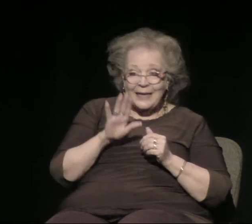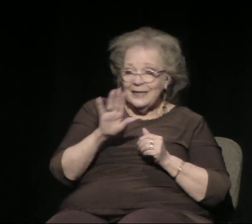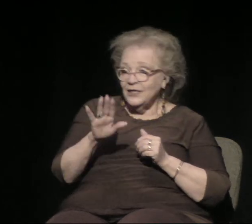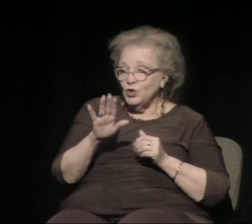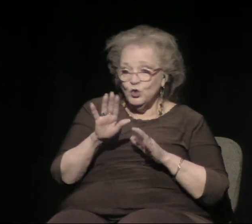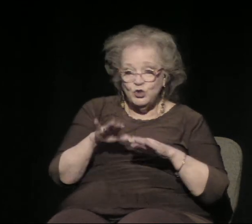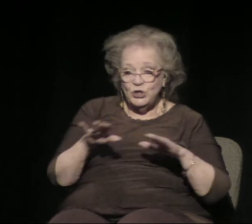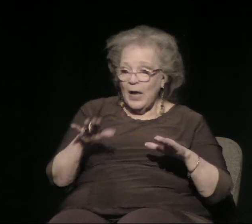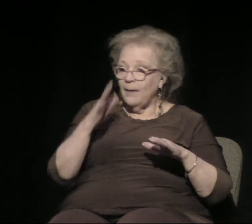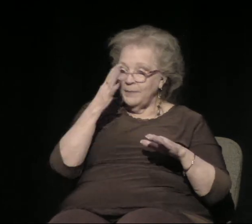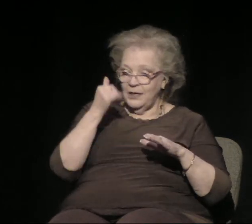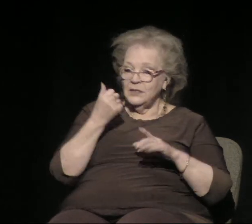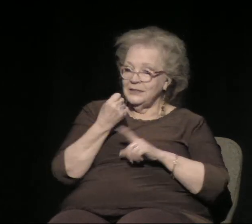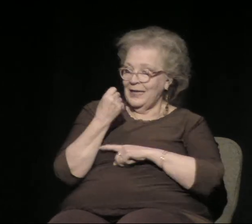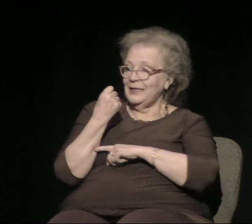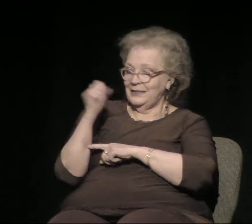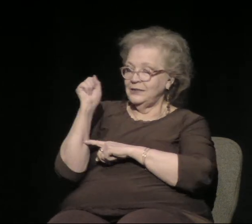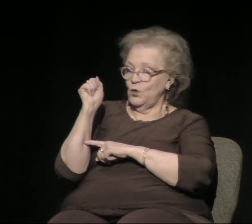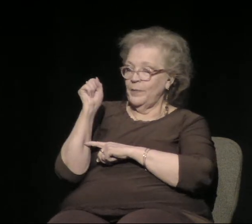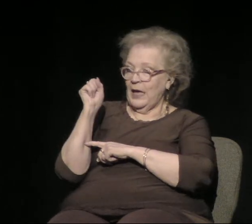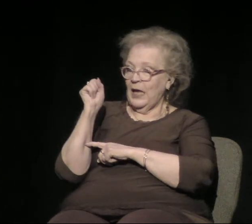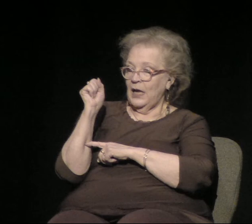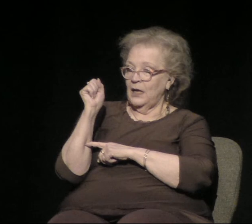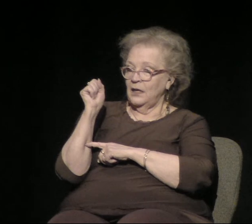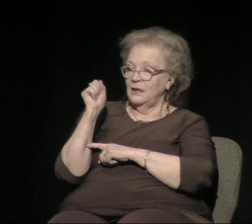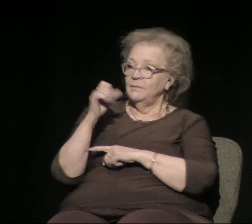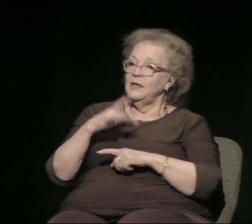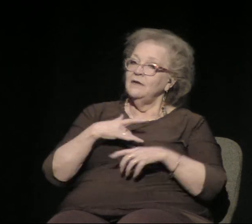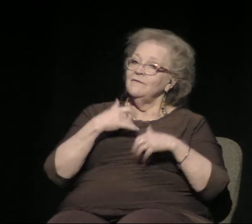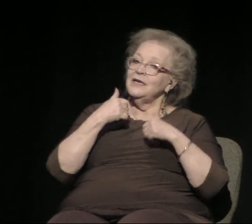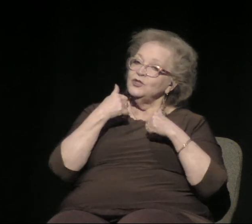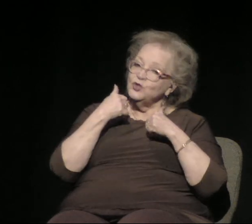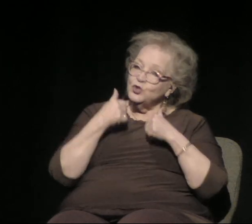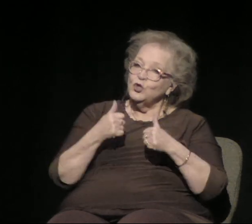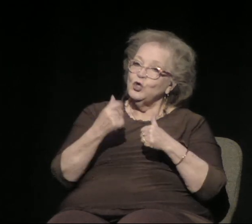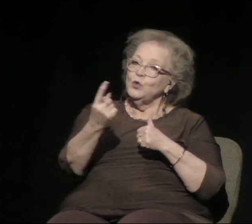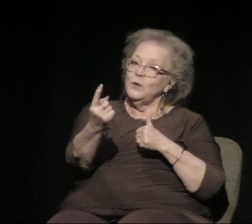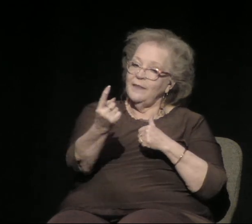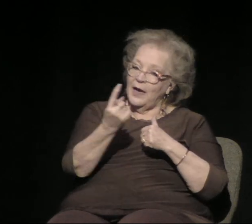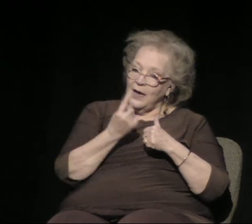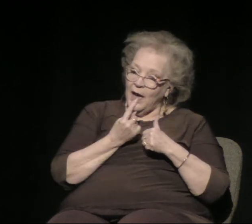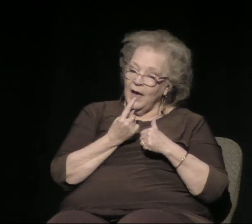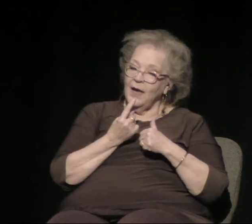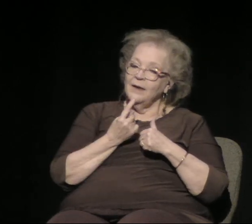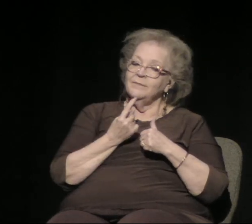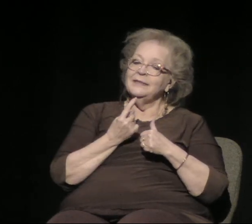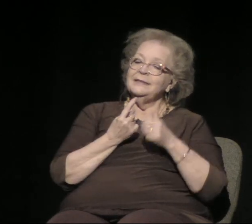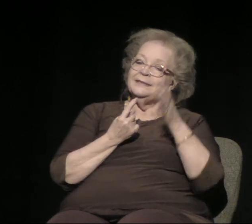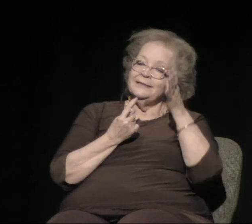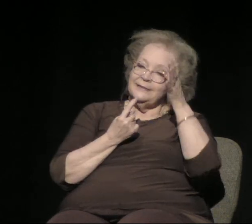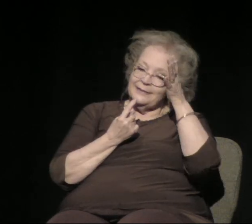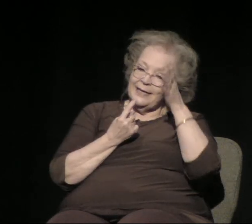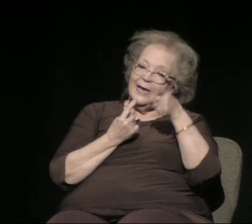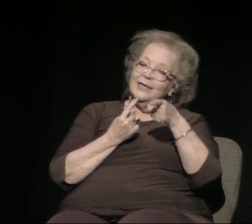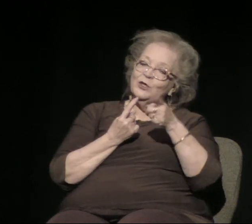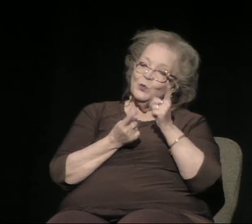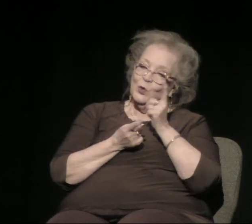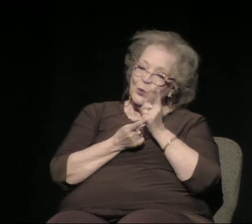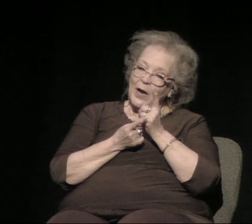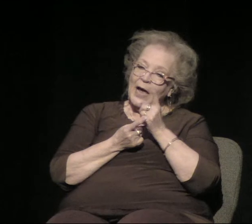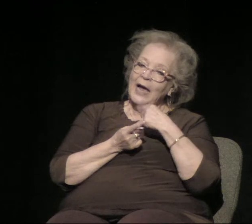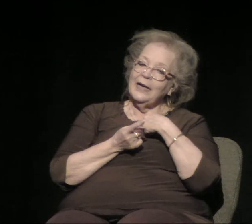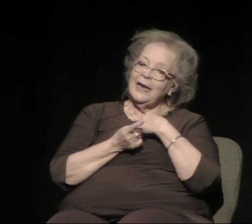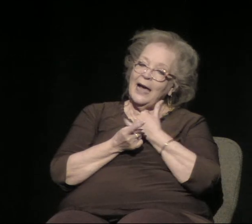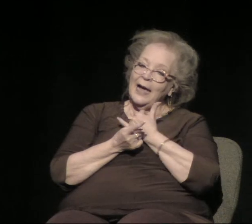their disobedience. But it sure feels good when they come to you and say, you were right. I